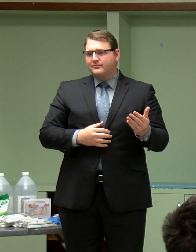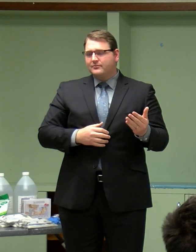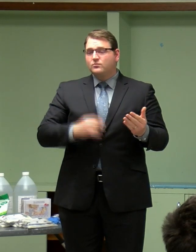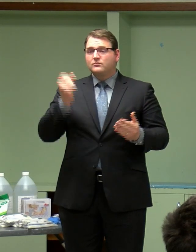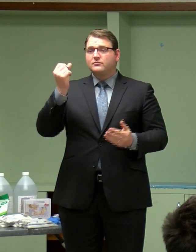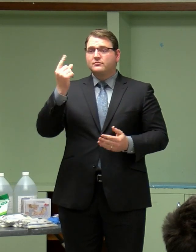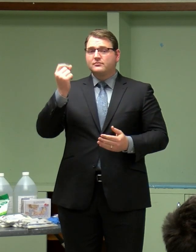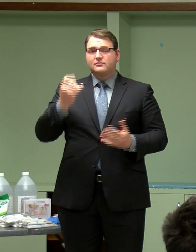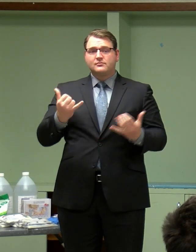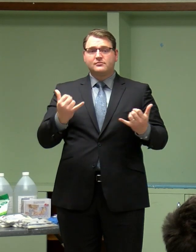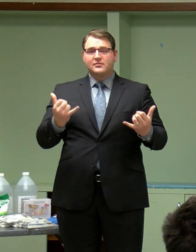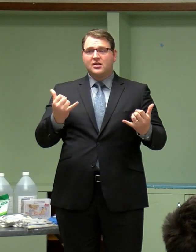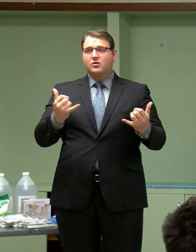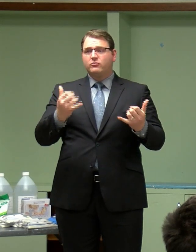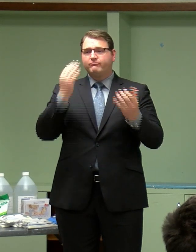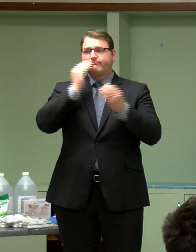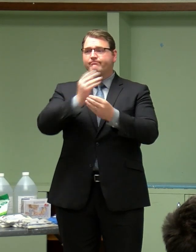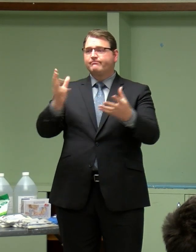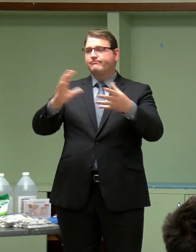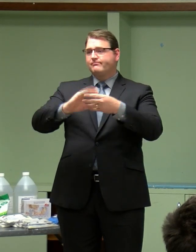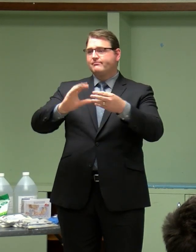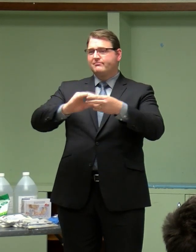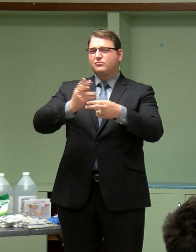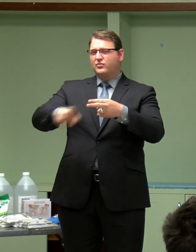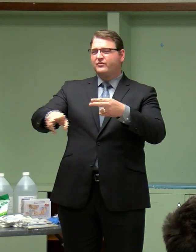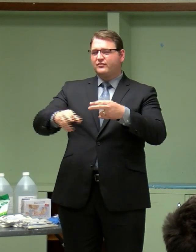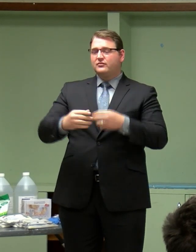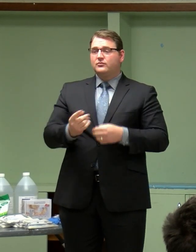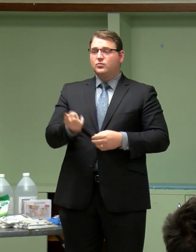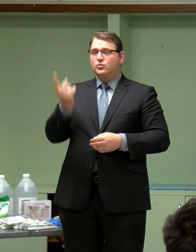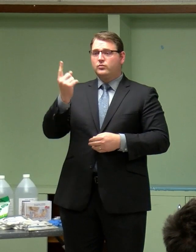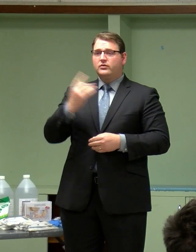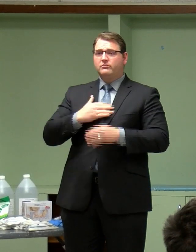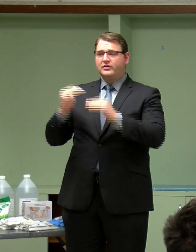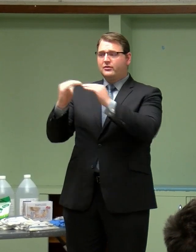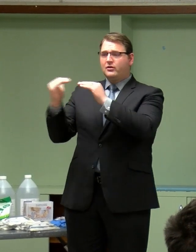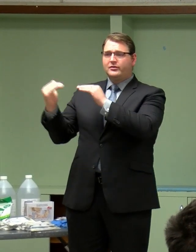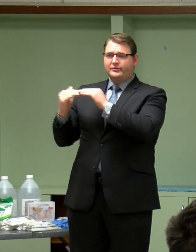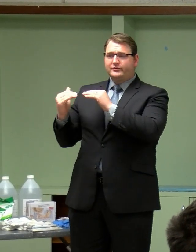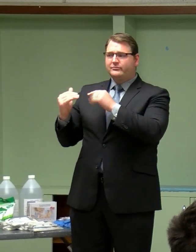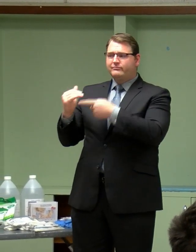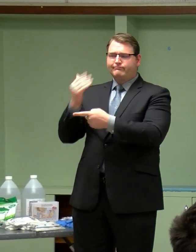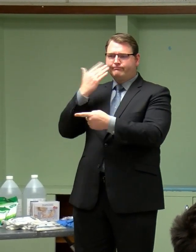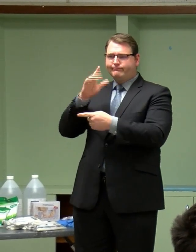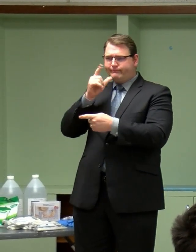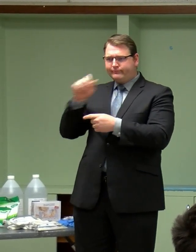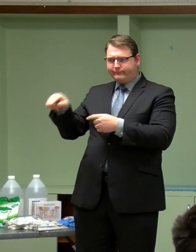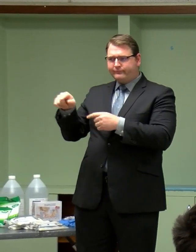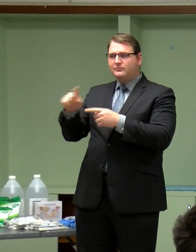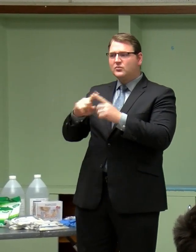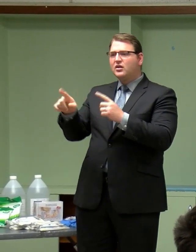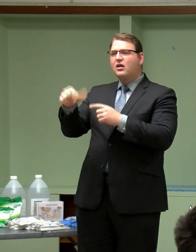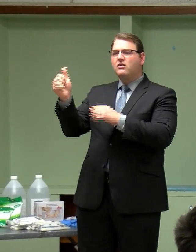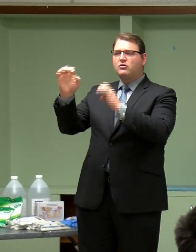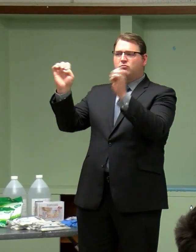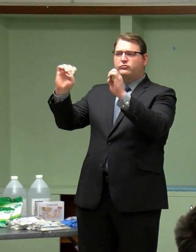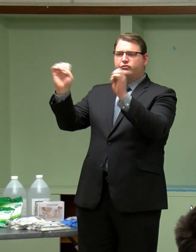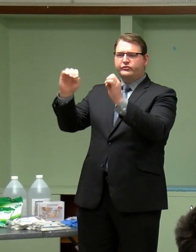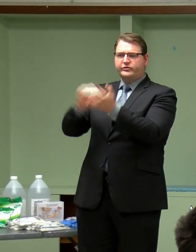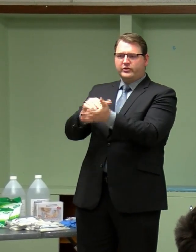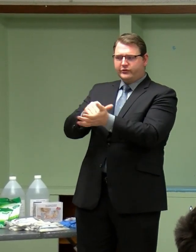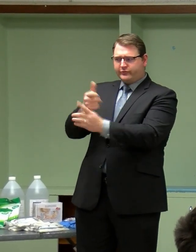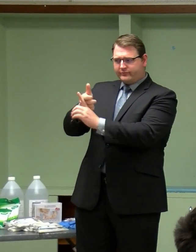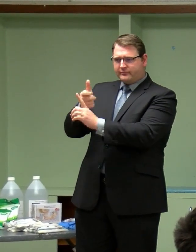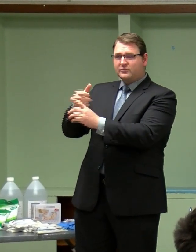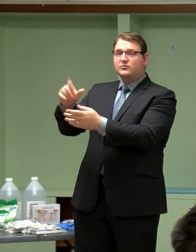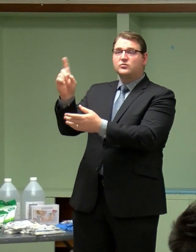you a story, a brief story. A colleague of mine, not somebody I know, but another emergency physician in New York State,